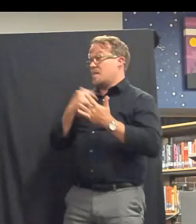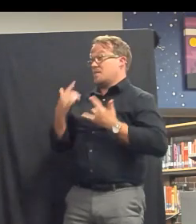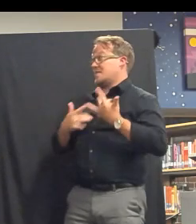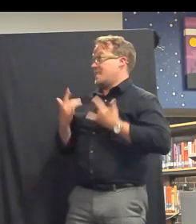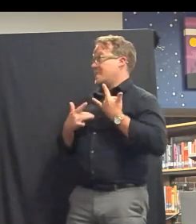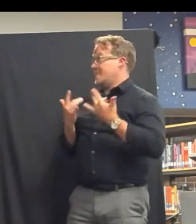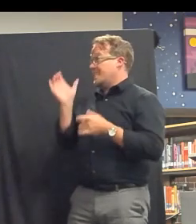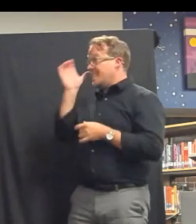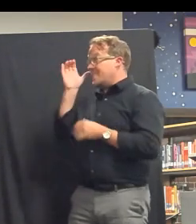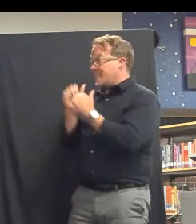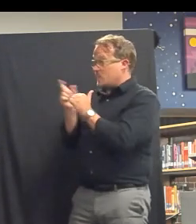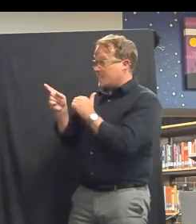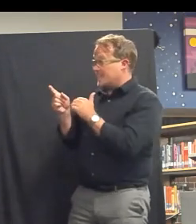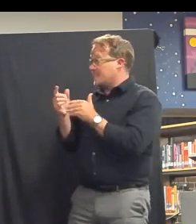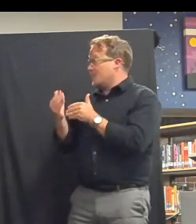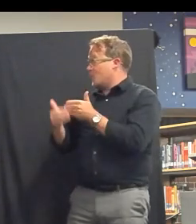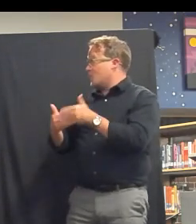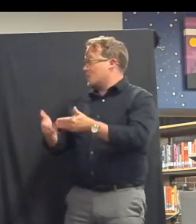excited to hear how this